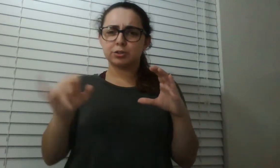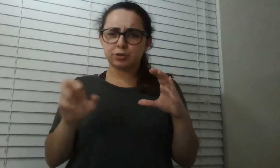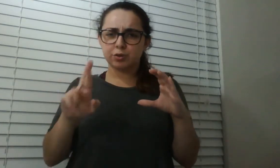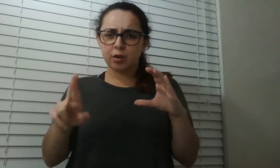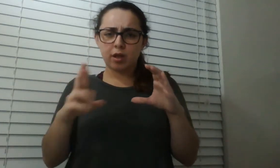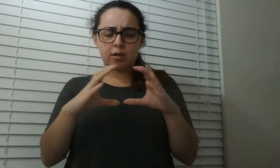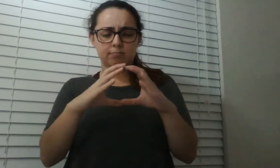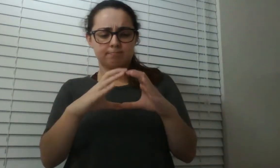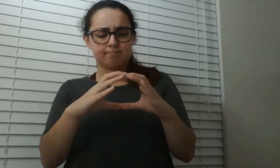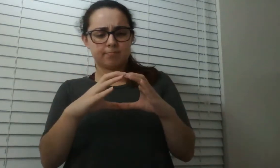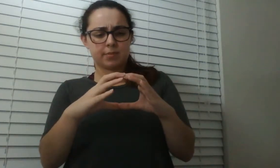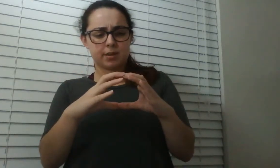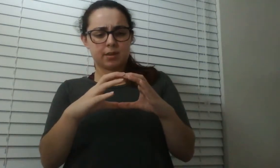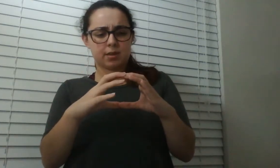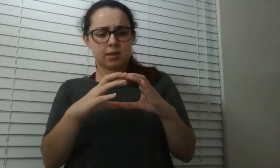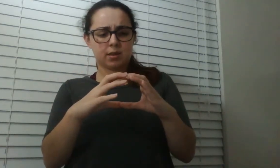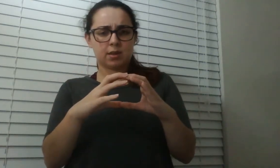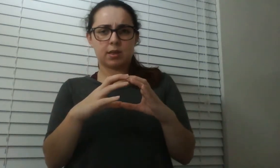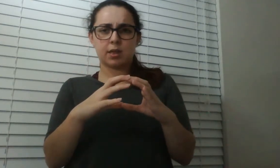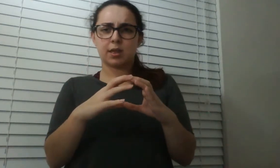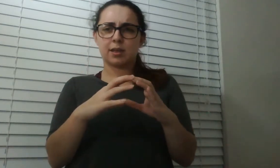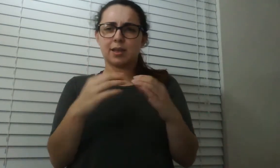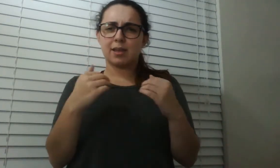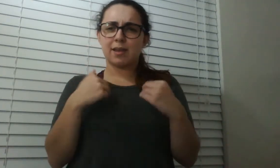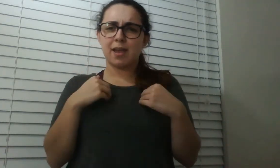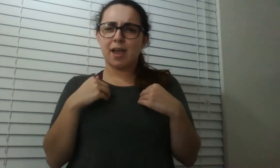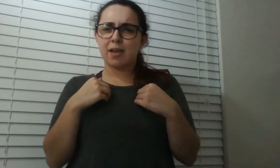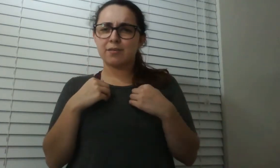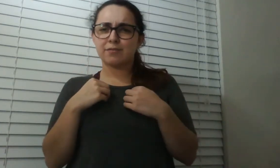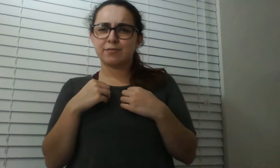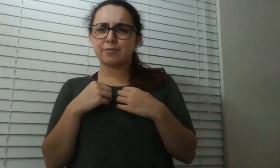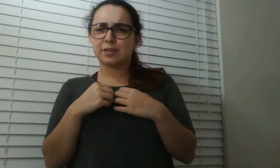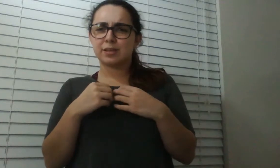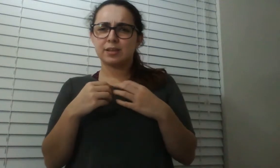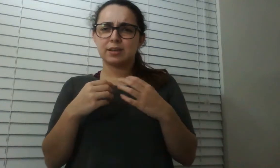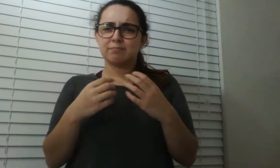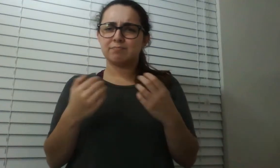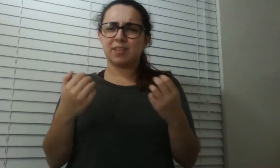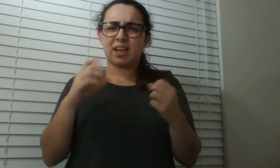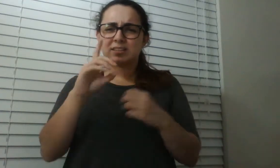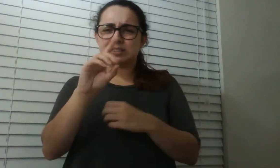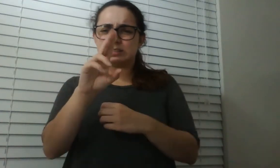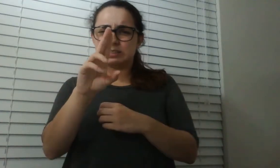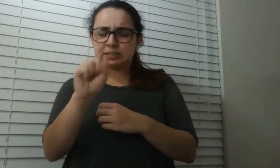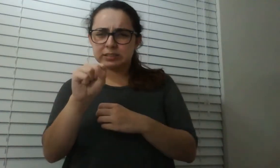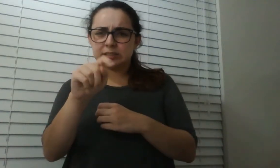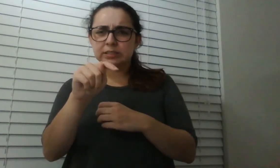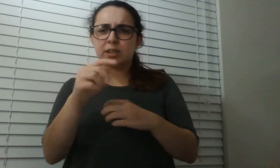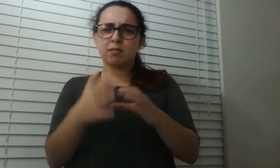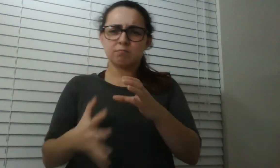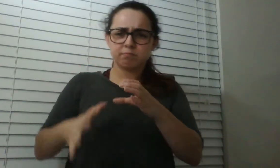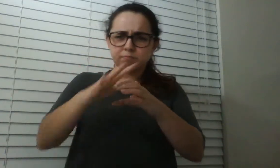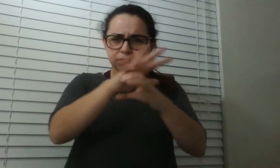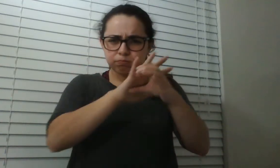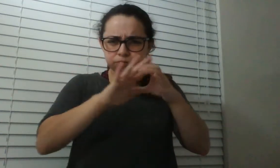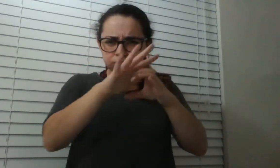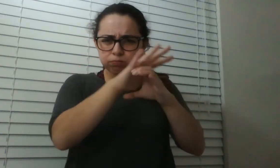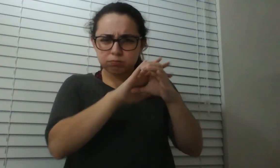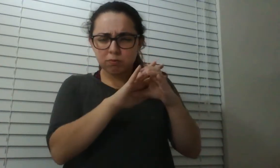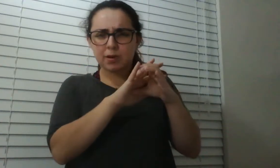covered in maybe 700, 800, maybe 1,000 years of dust. It's a kind that's called a seed jar with just this narrow mouth